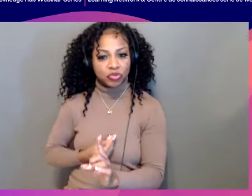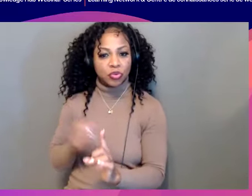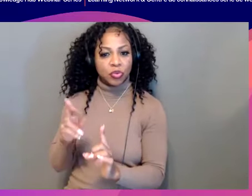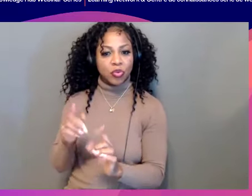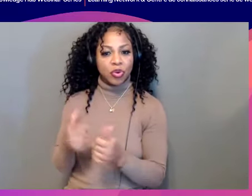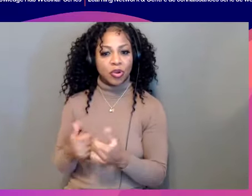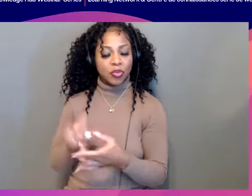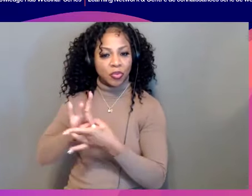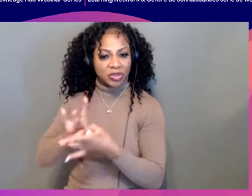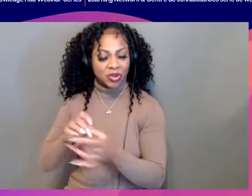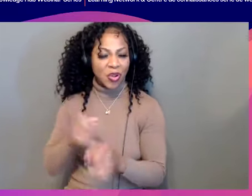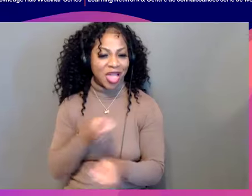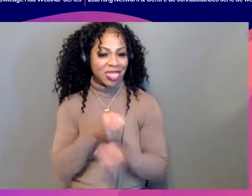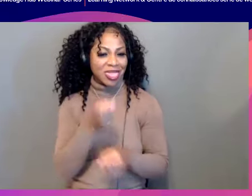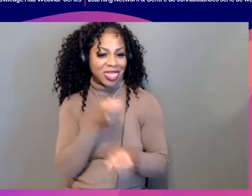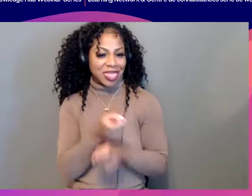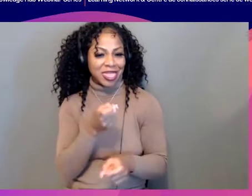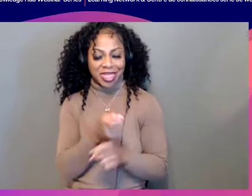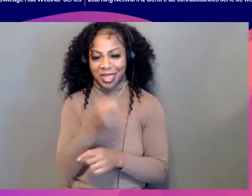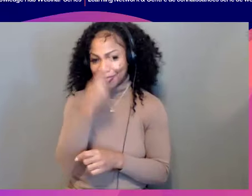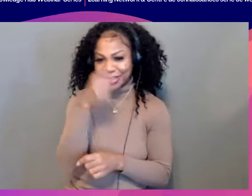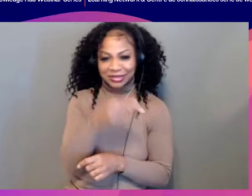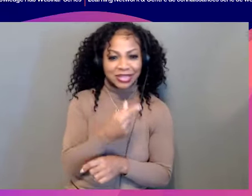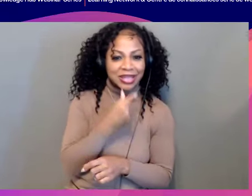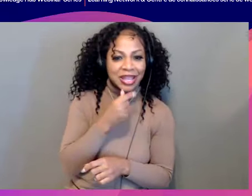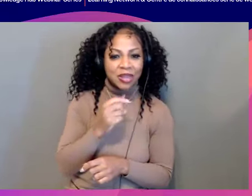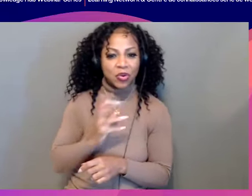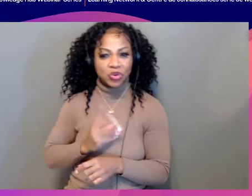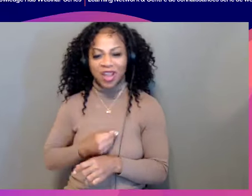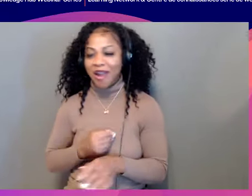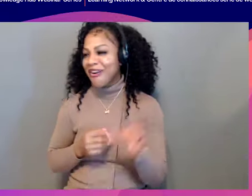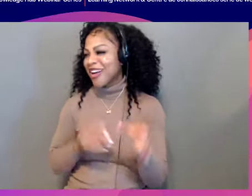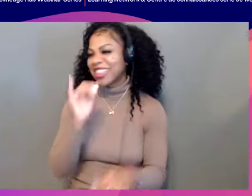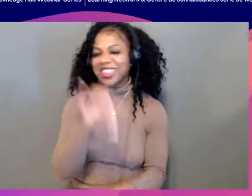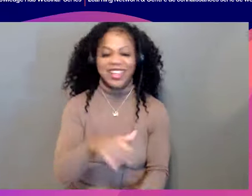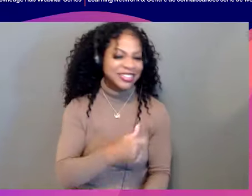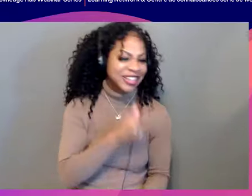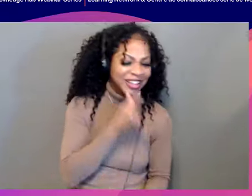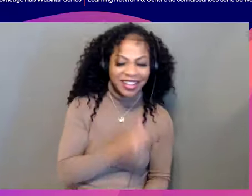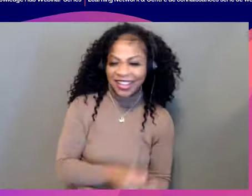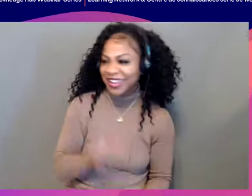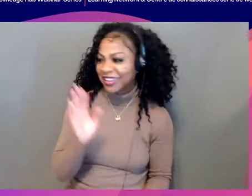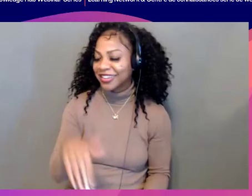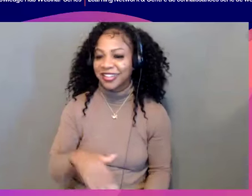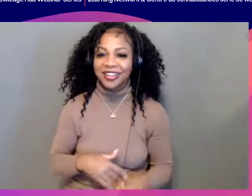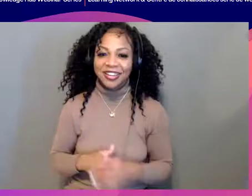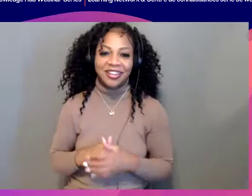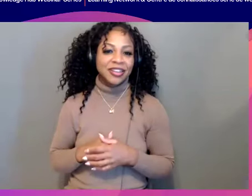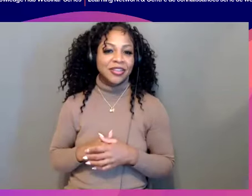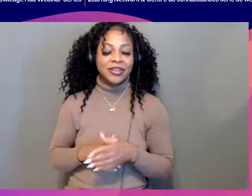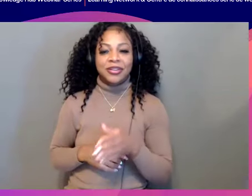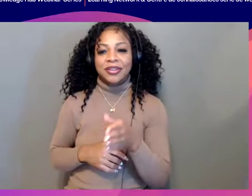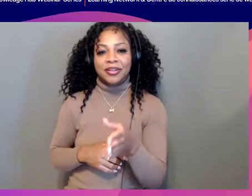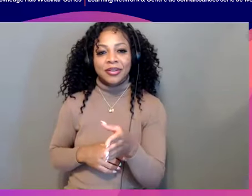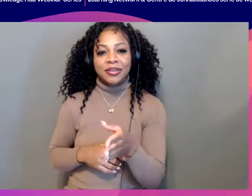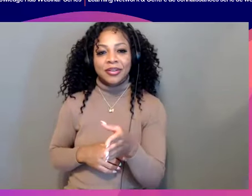making jokes about being gay, bisexual, or trans, for example, that's so gay, or making